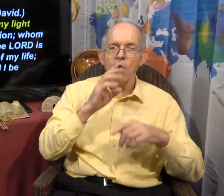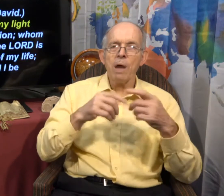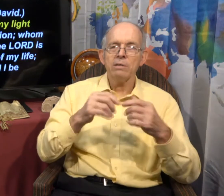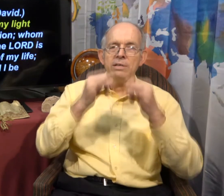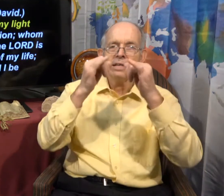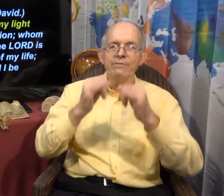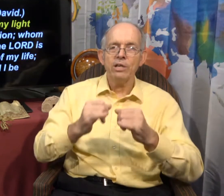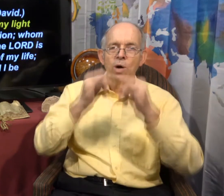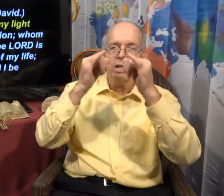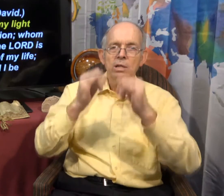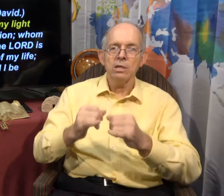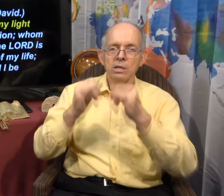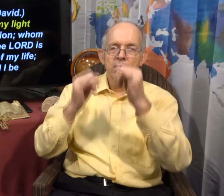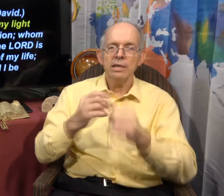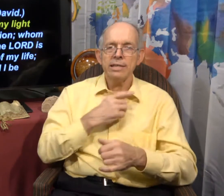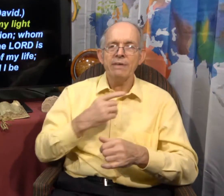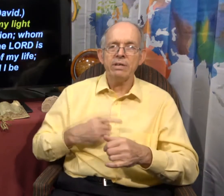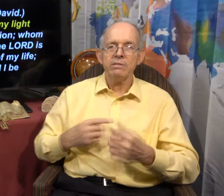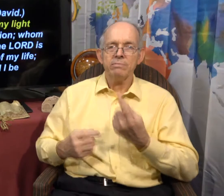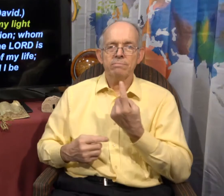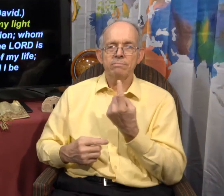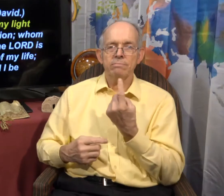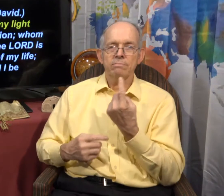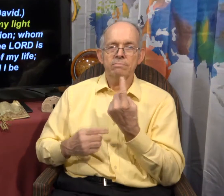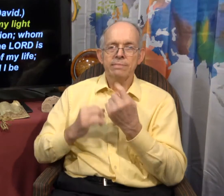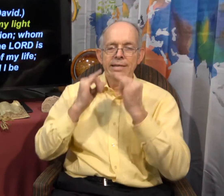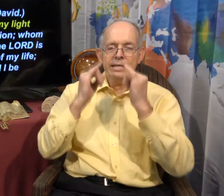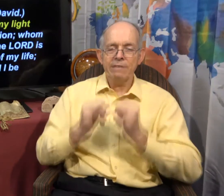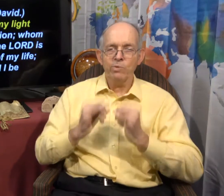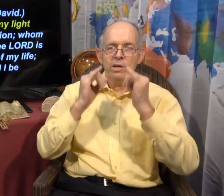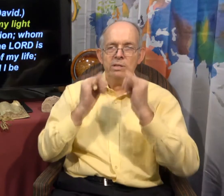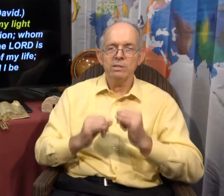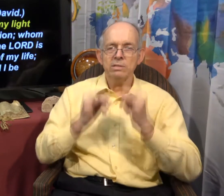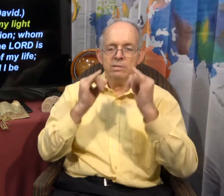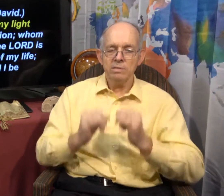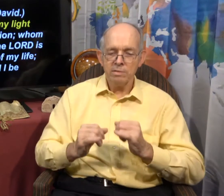about individual. David. Individual.